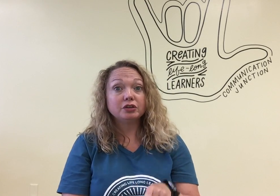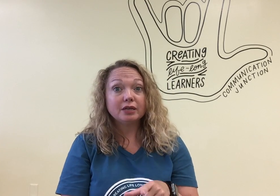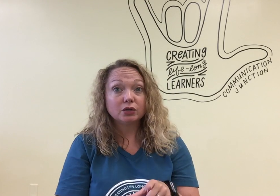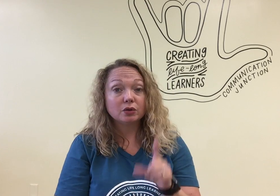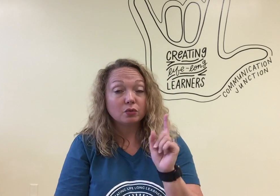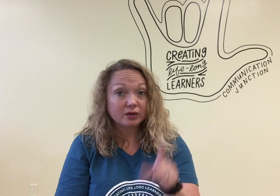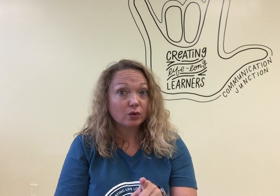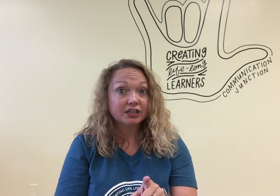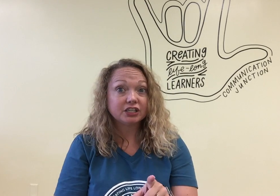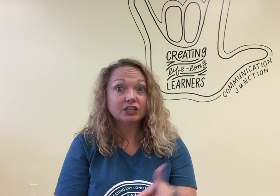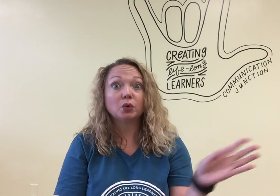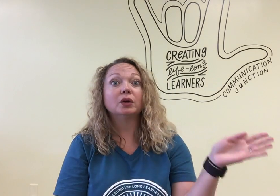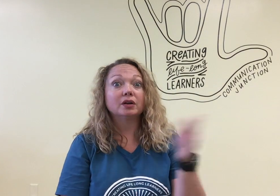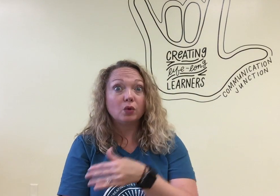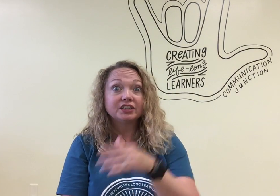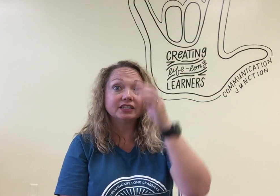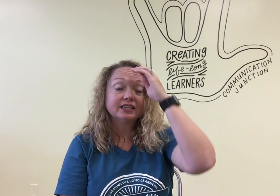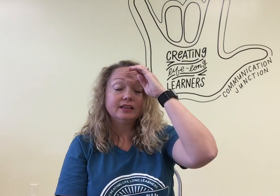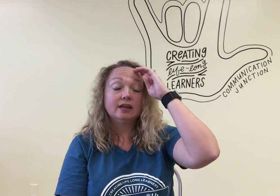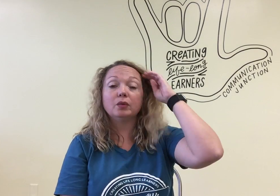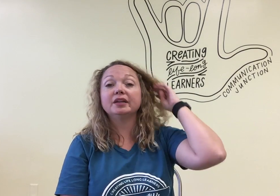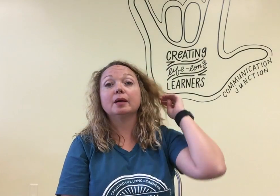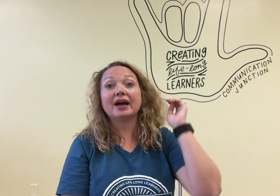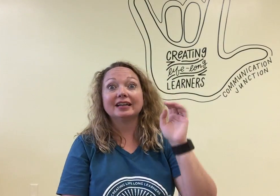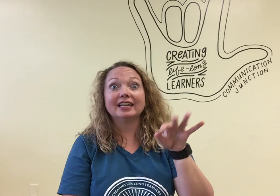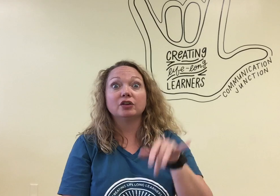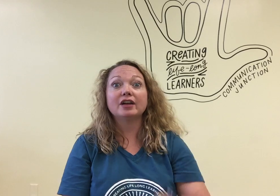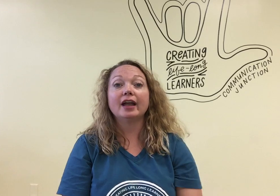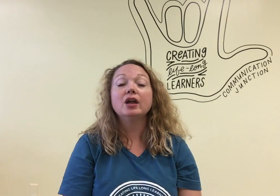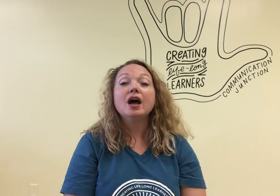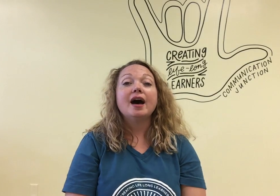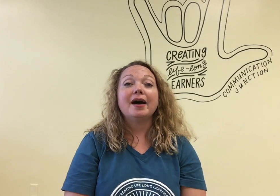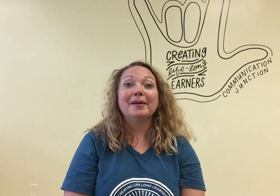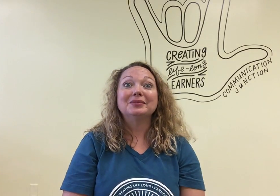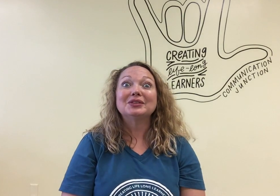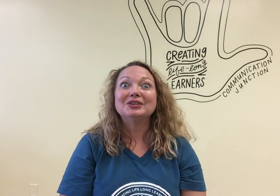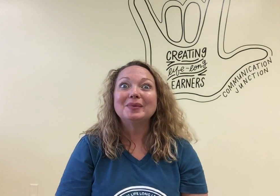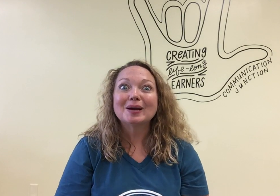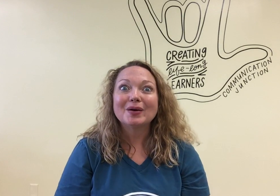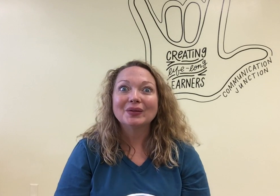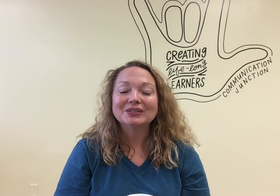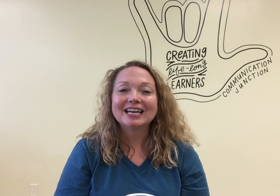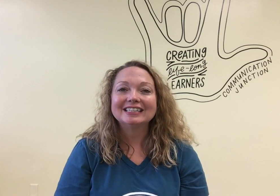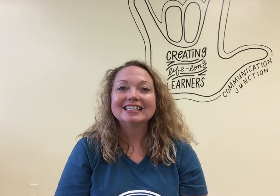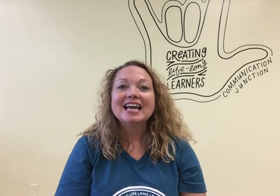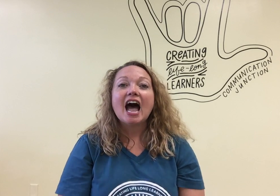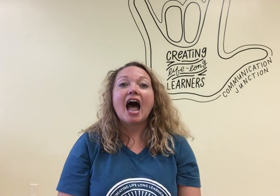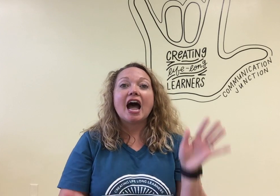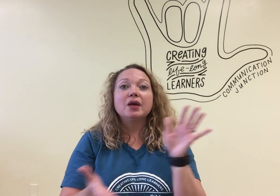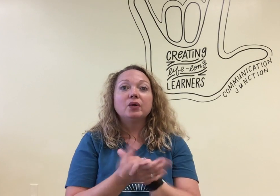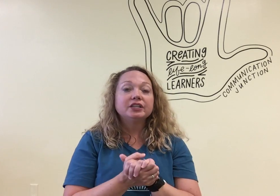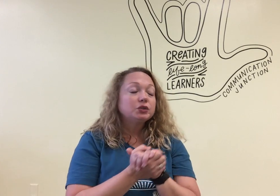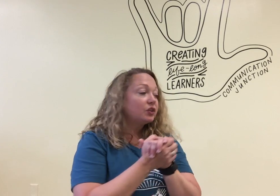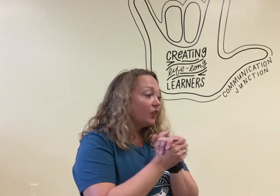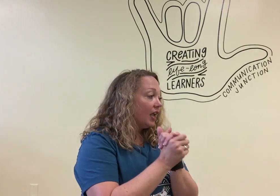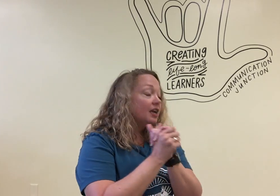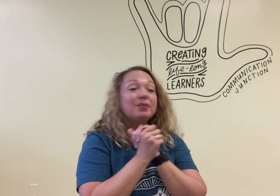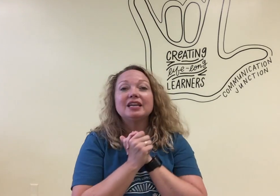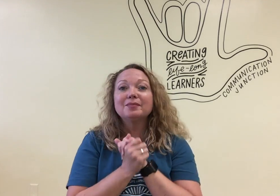you either rewatch this or watch us when we come back again, okay? So that you pick up all those signs. I want to thank Pekin